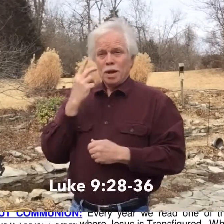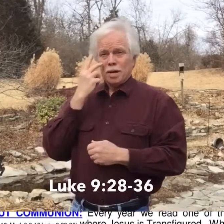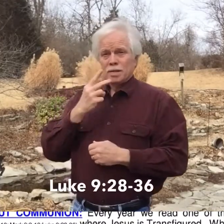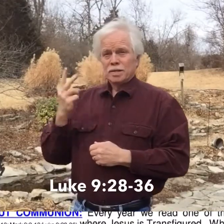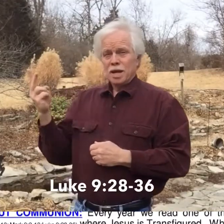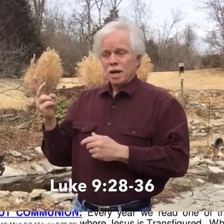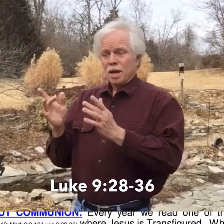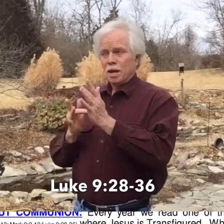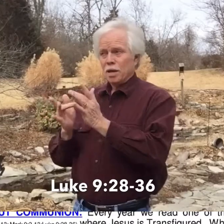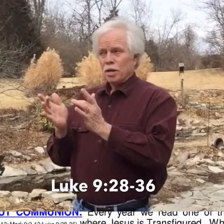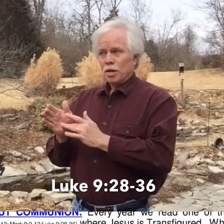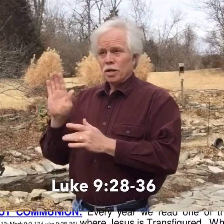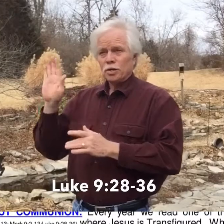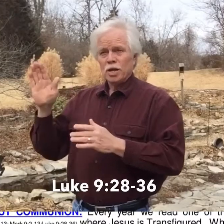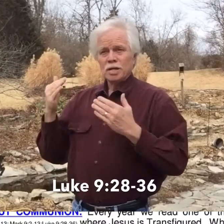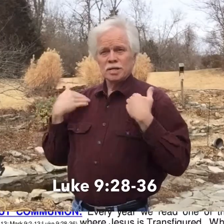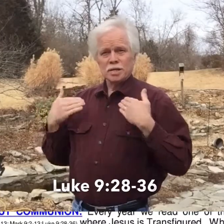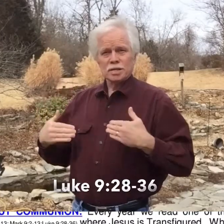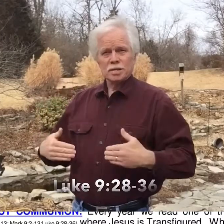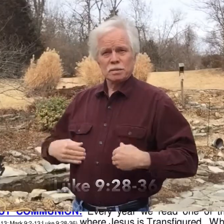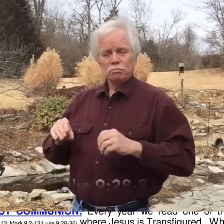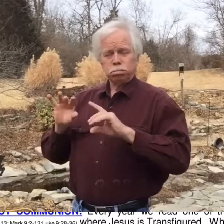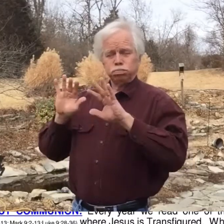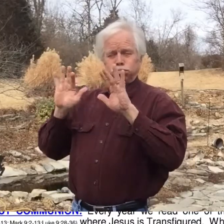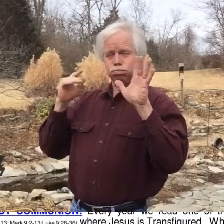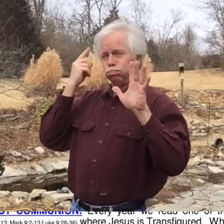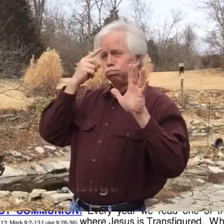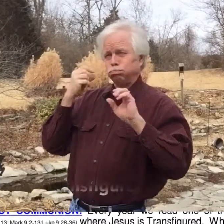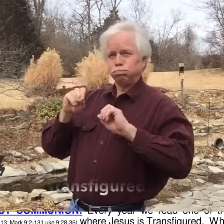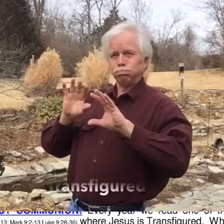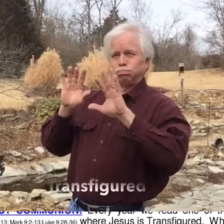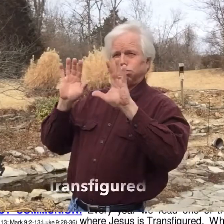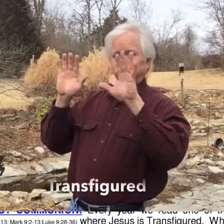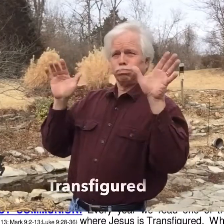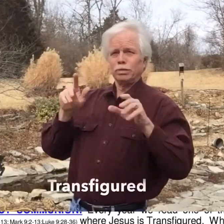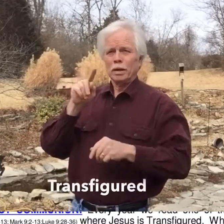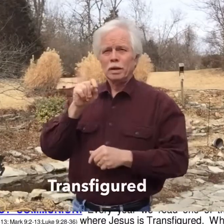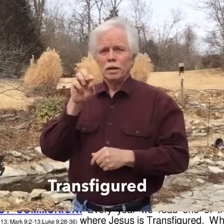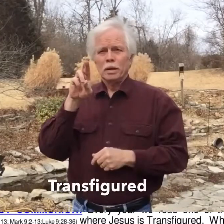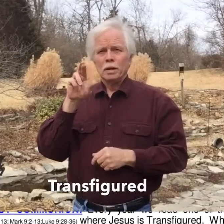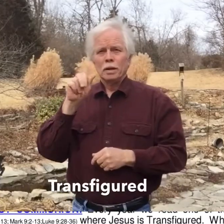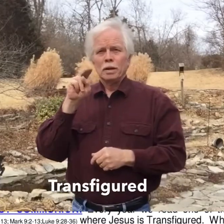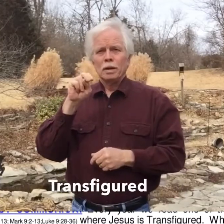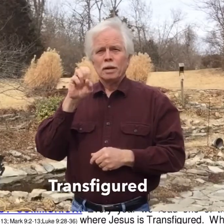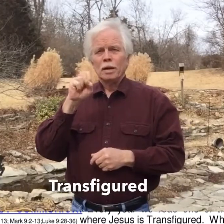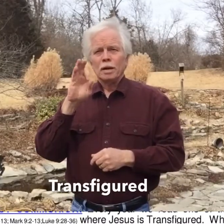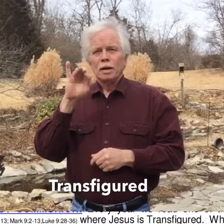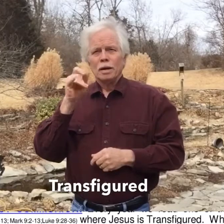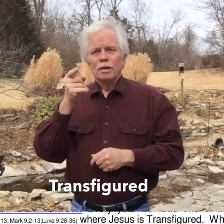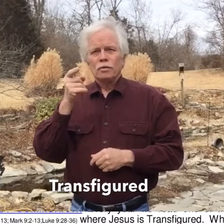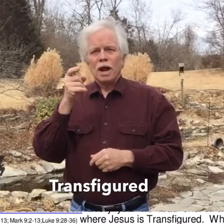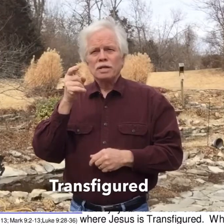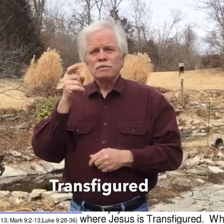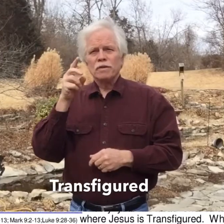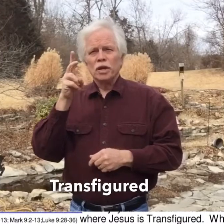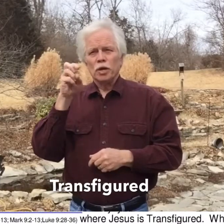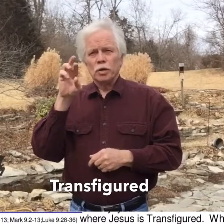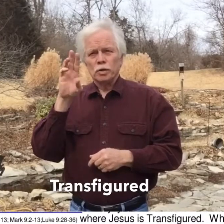see Jesus transfigured.